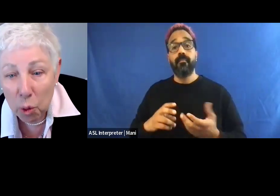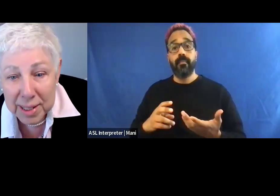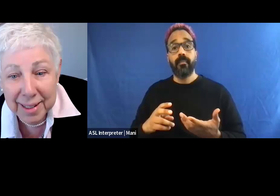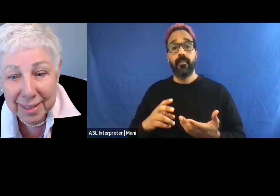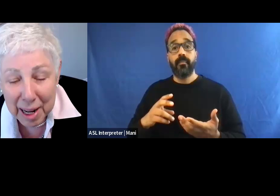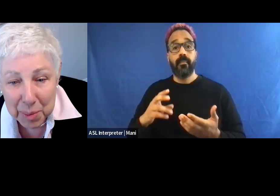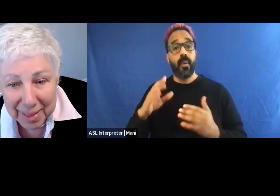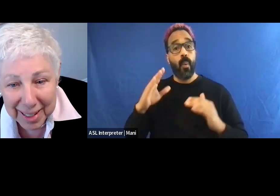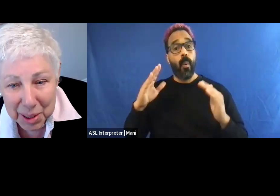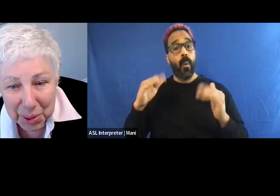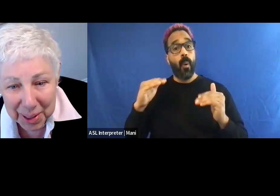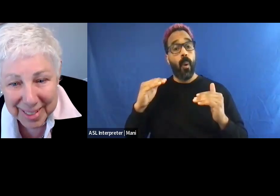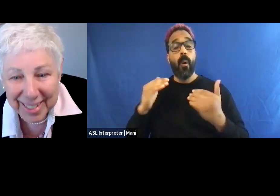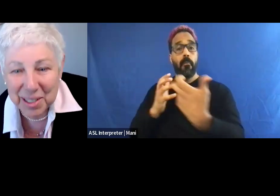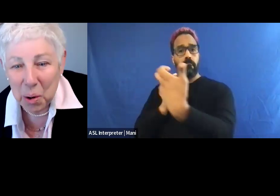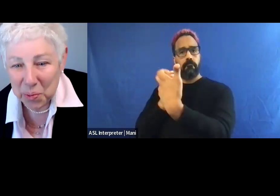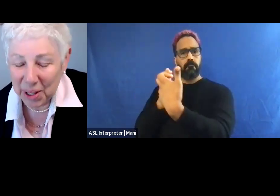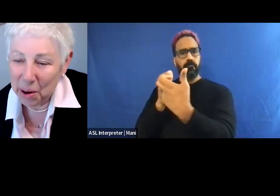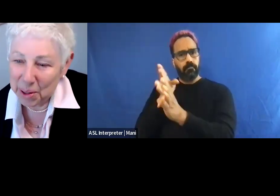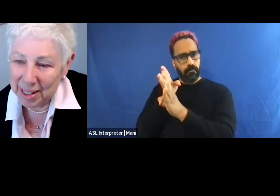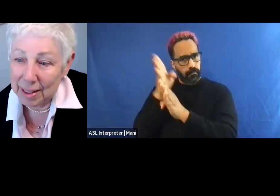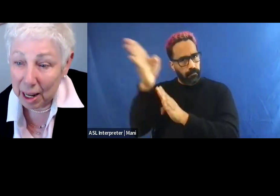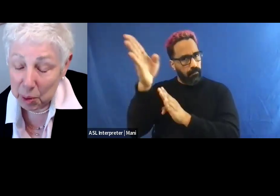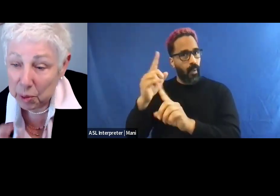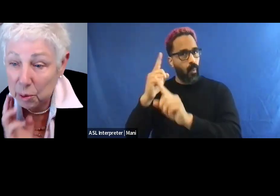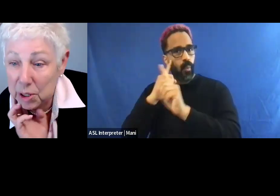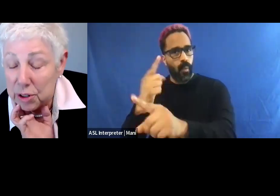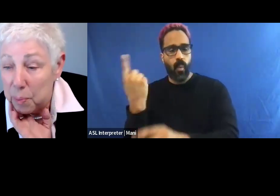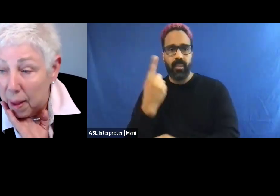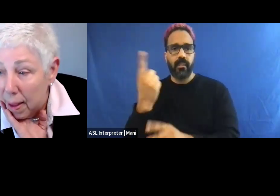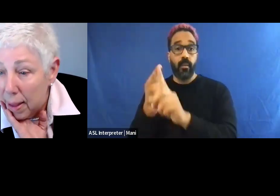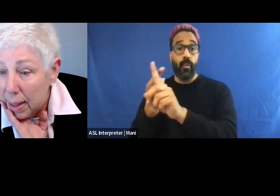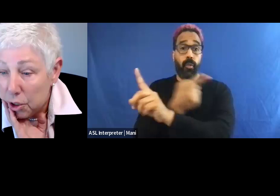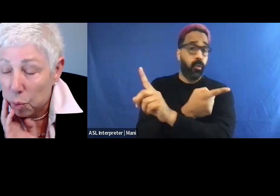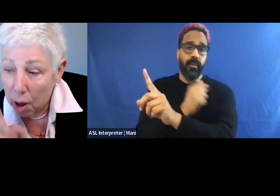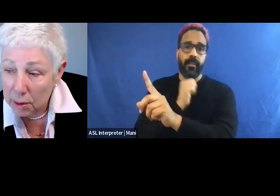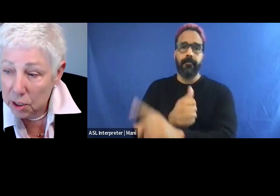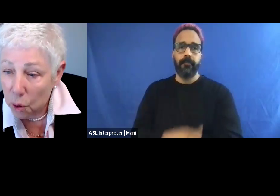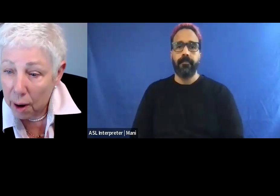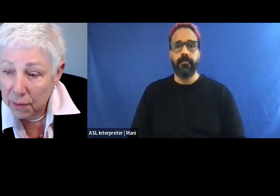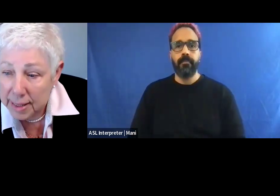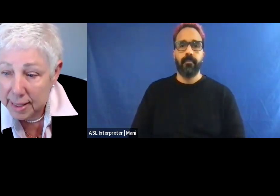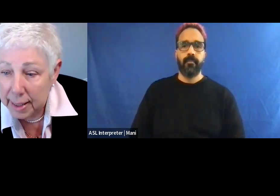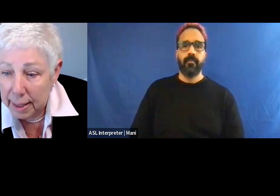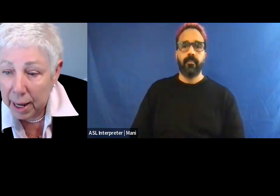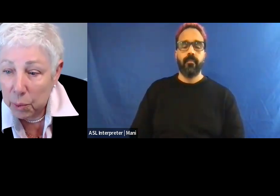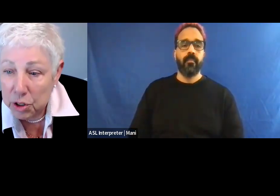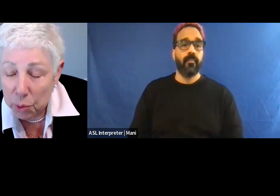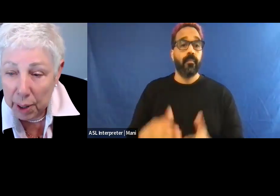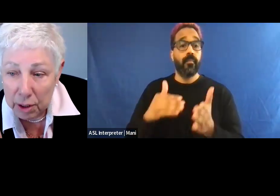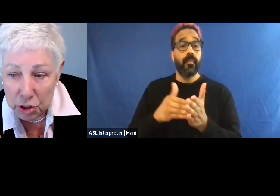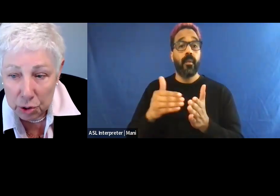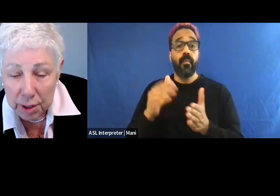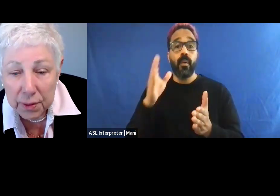hopefully always in alignment. That's a good way to say it. Hopefully always in alignment with your mission. You will also often see